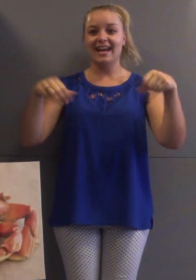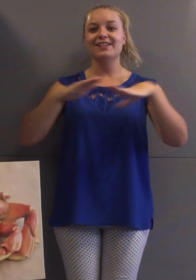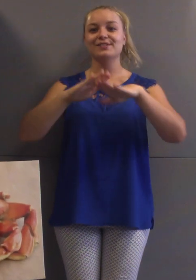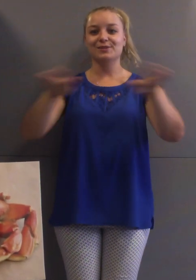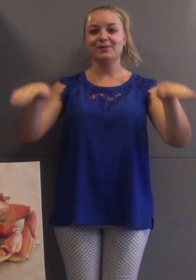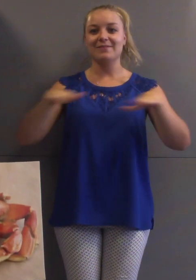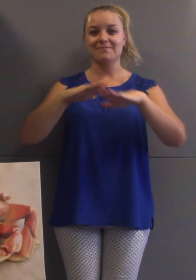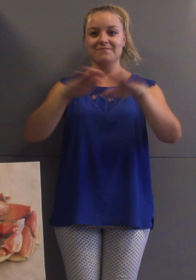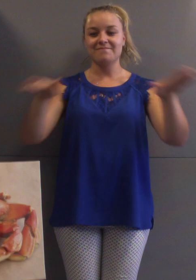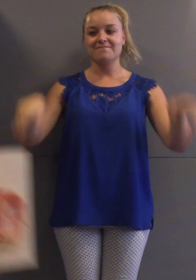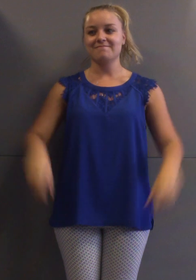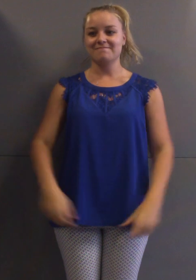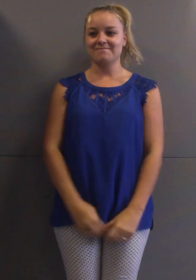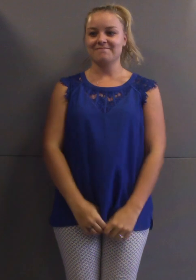can swim.